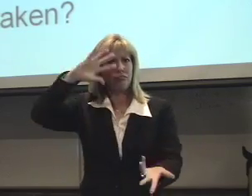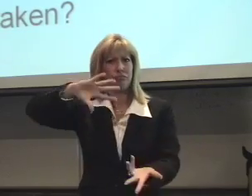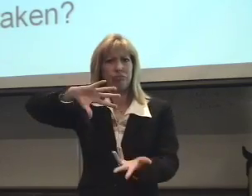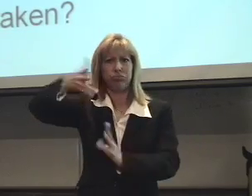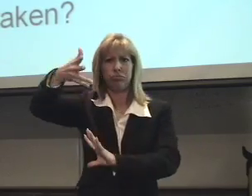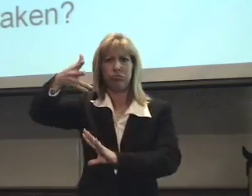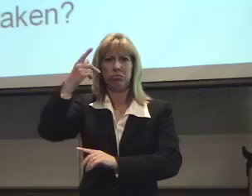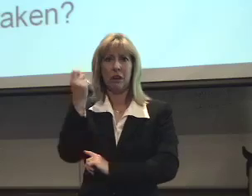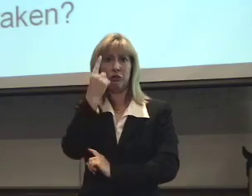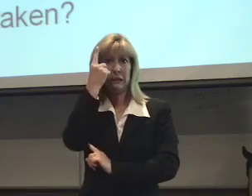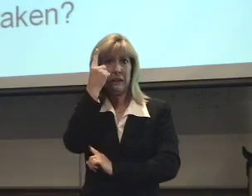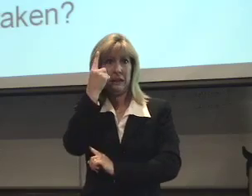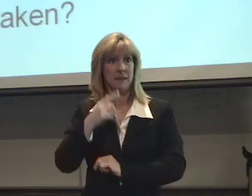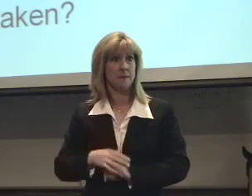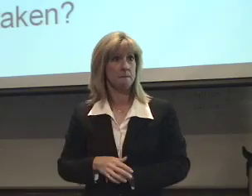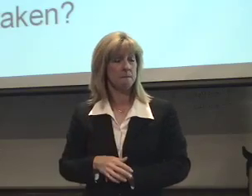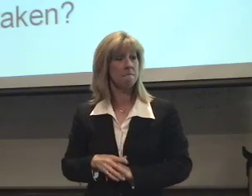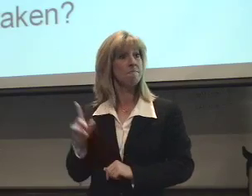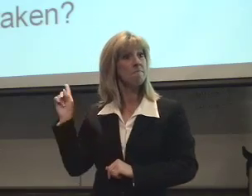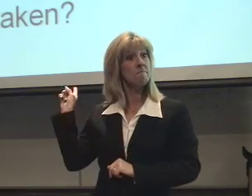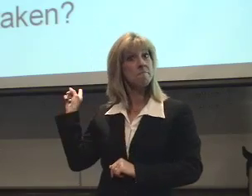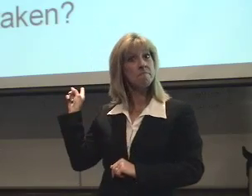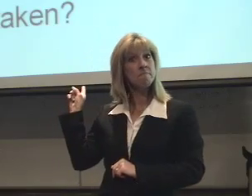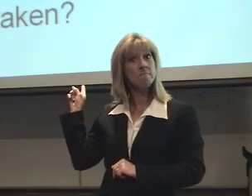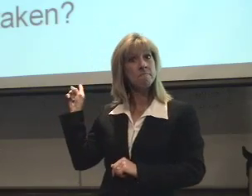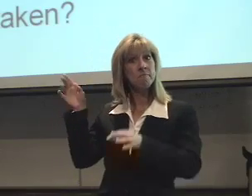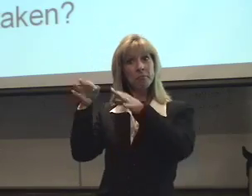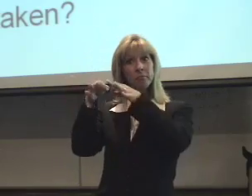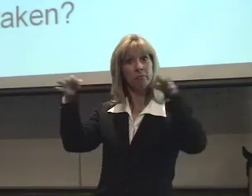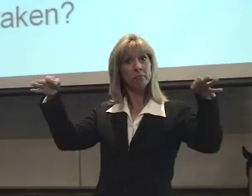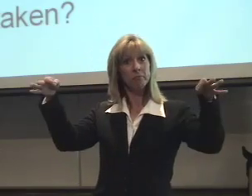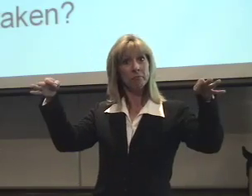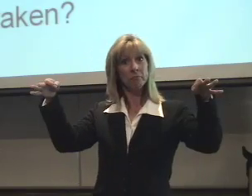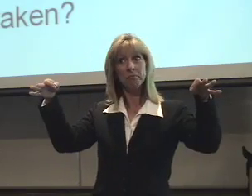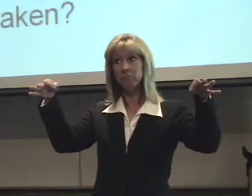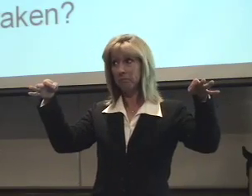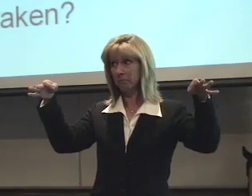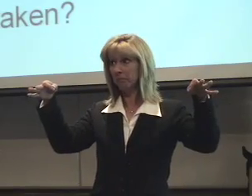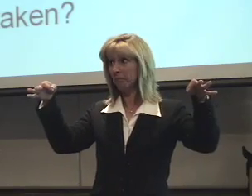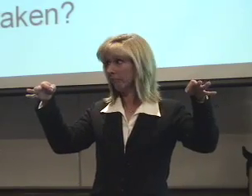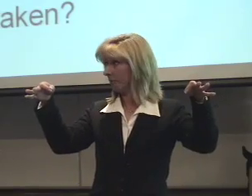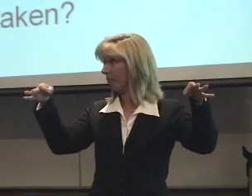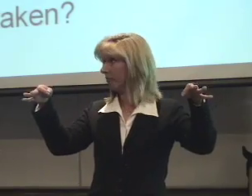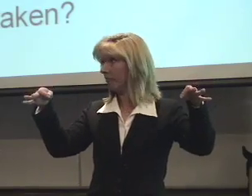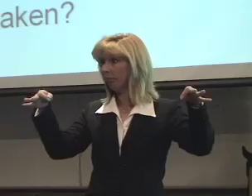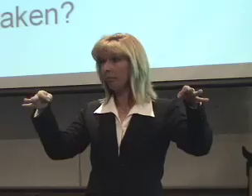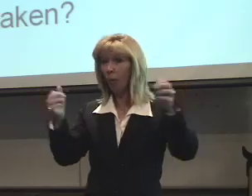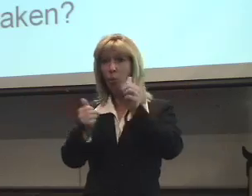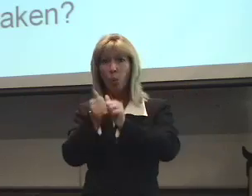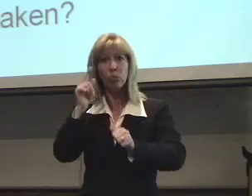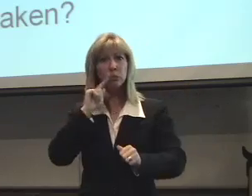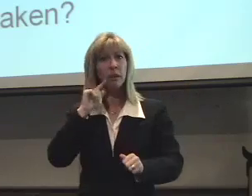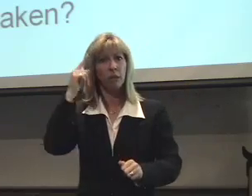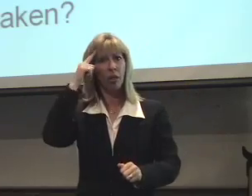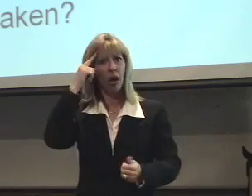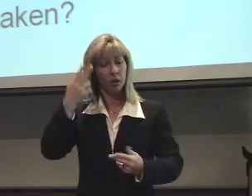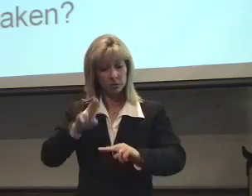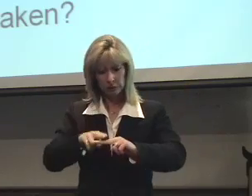Are these seats taken? Most deaf children will think that means pick them up and you put them away. And